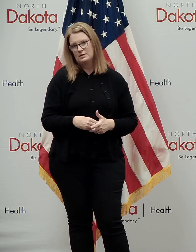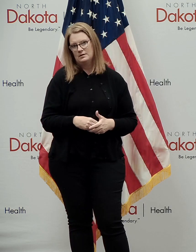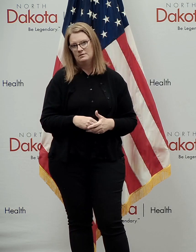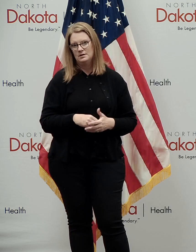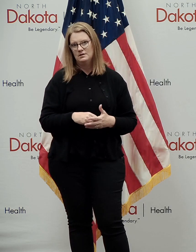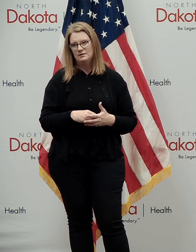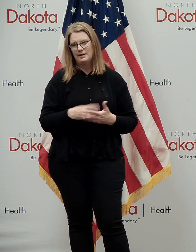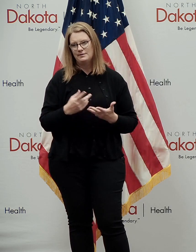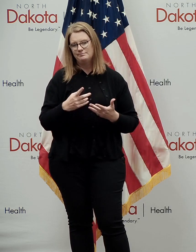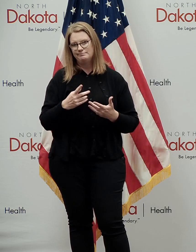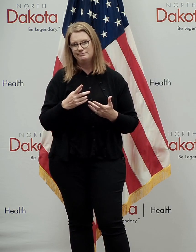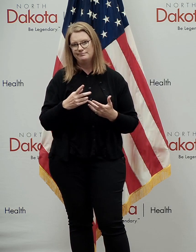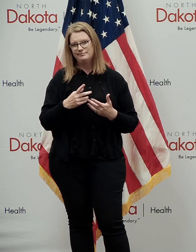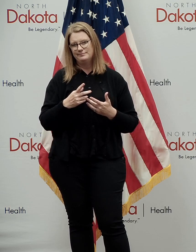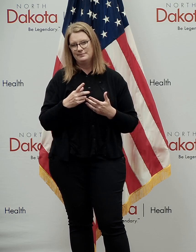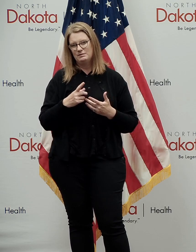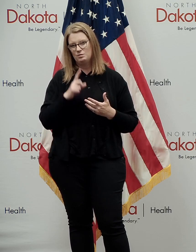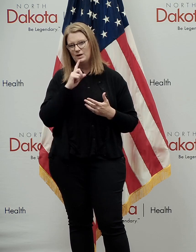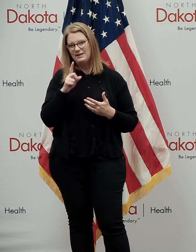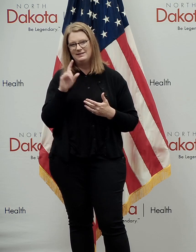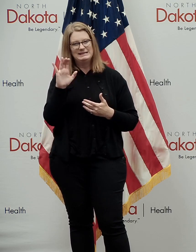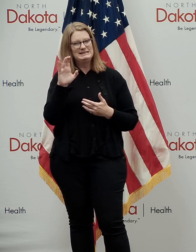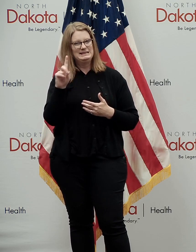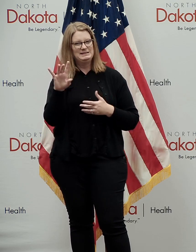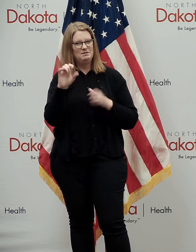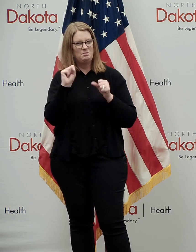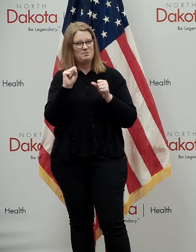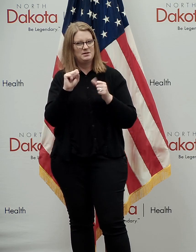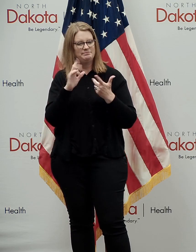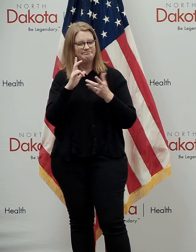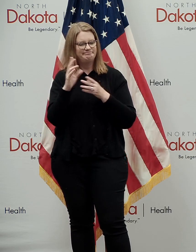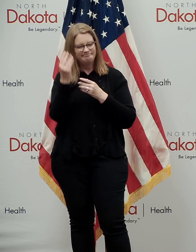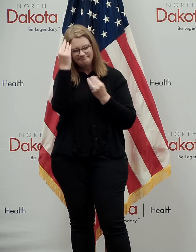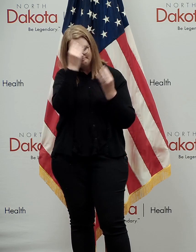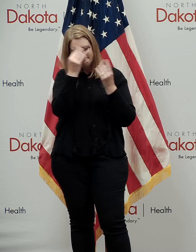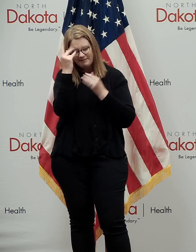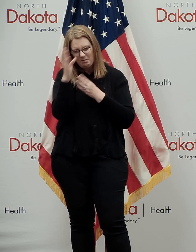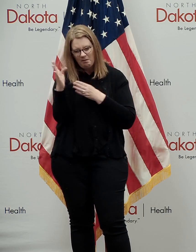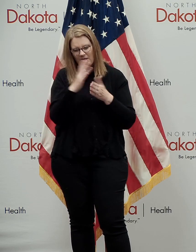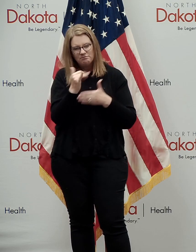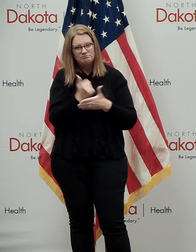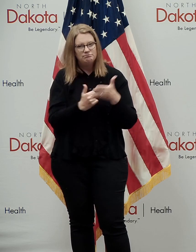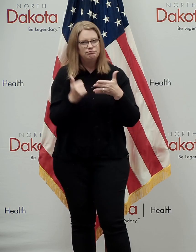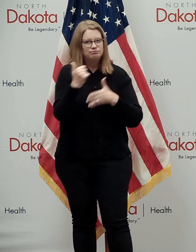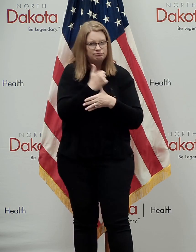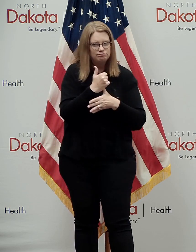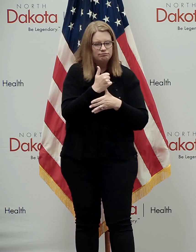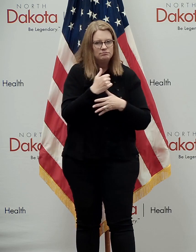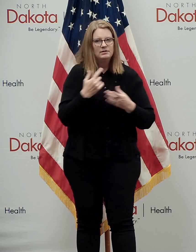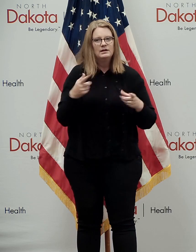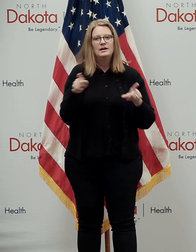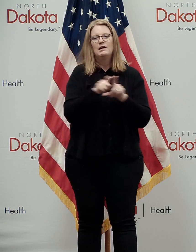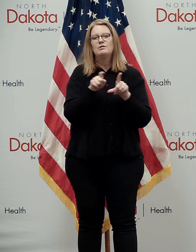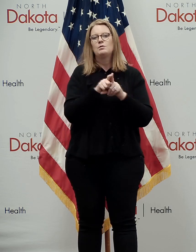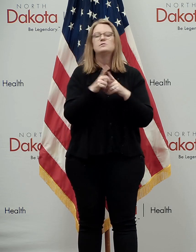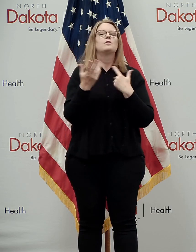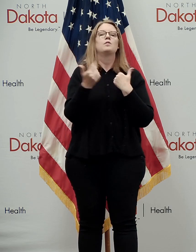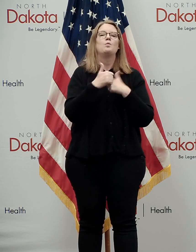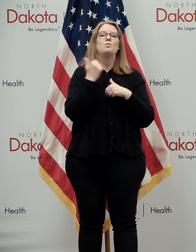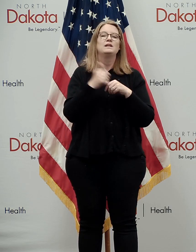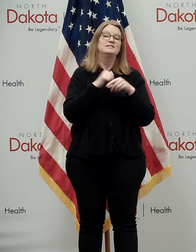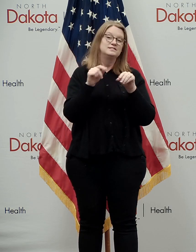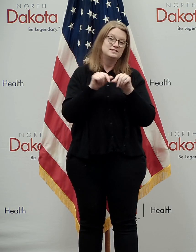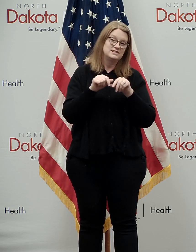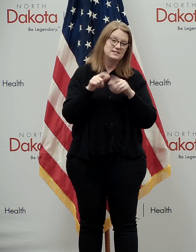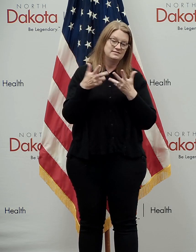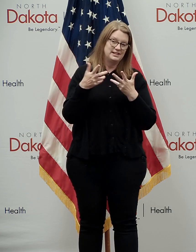to have some kind of prioritization, and I would think that given that we know that the complete uneven distribution of risk of COVID-19, that it